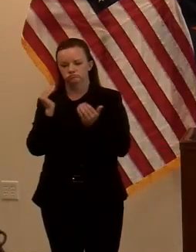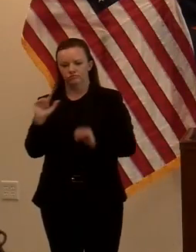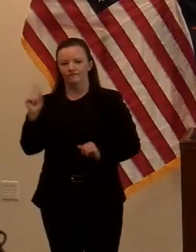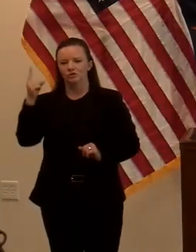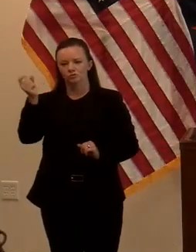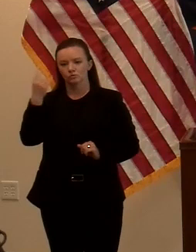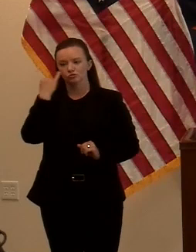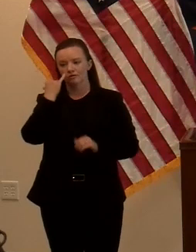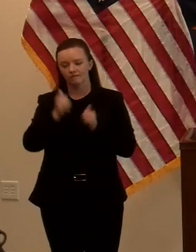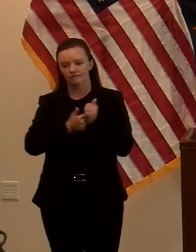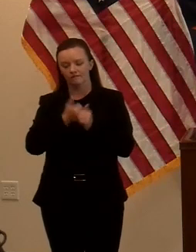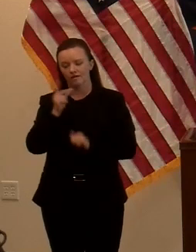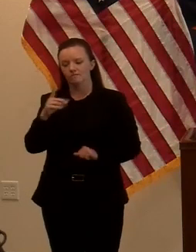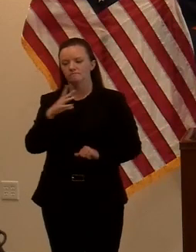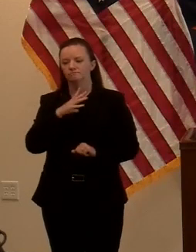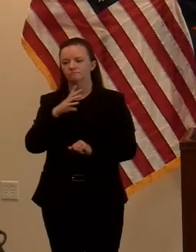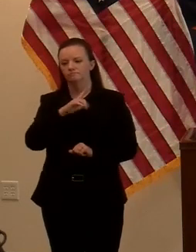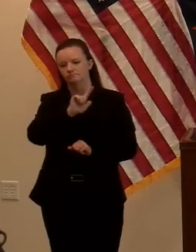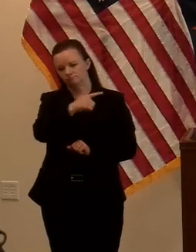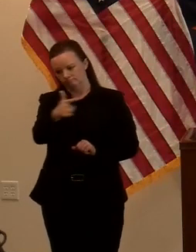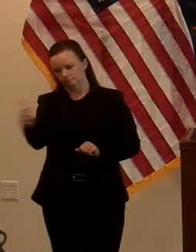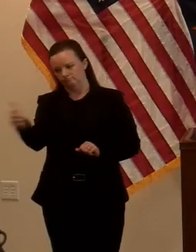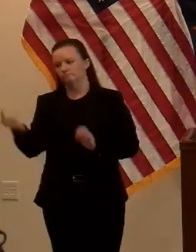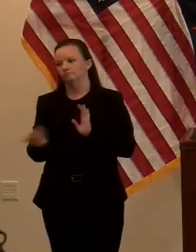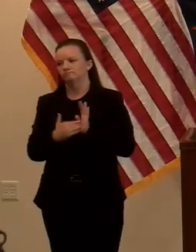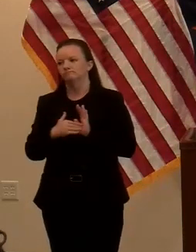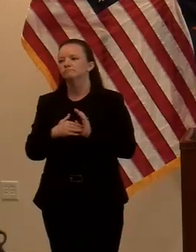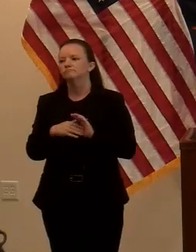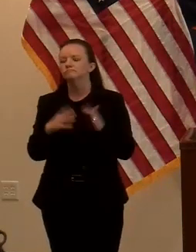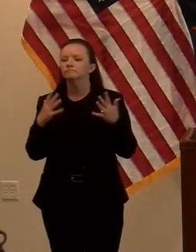you have a follow-up, you can always come back to the room if you follow up.